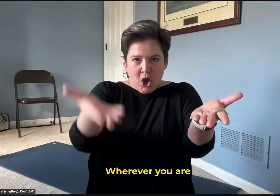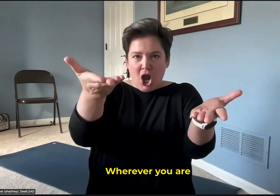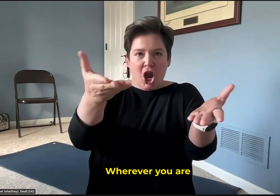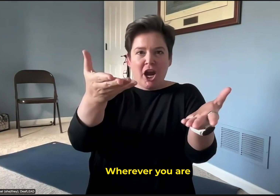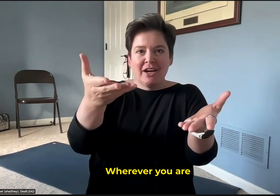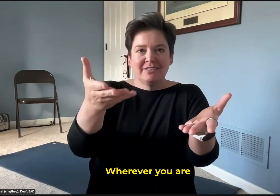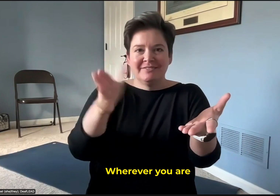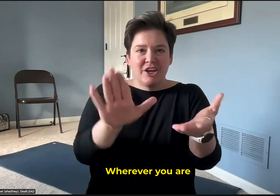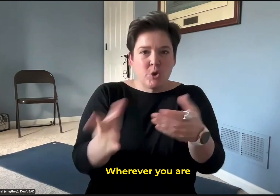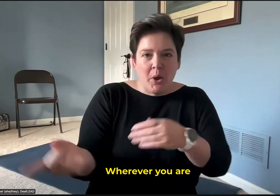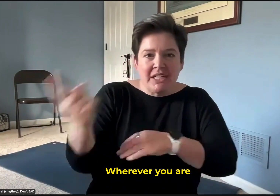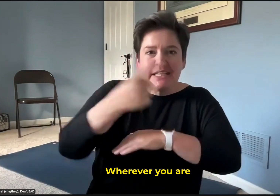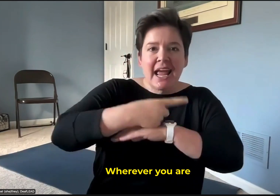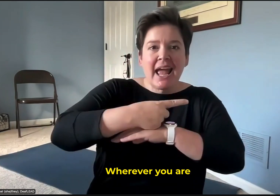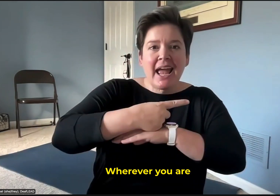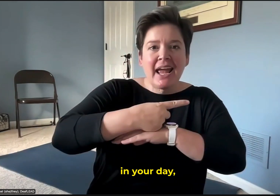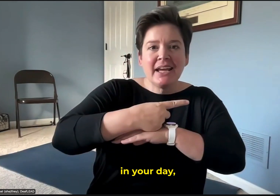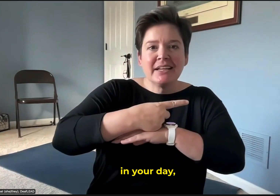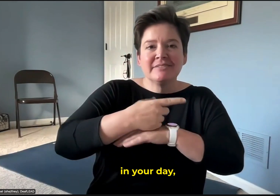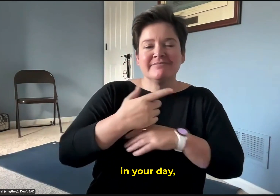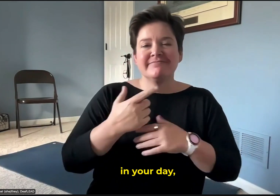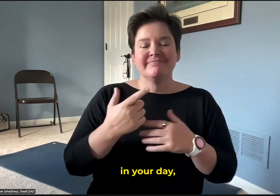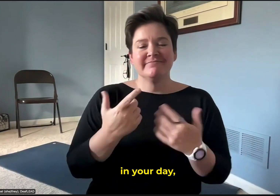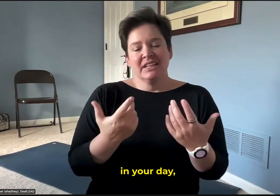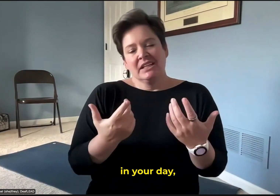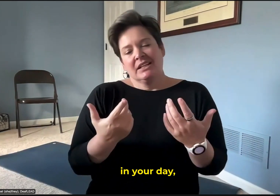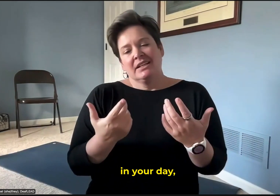Wherever you are in your day,